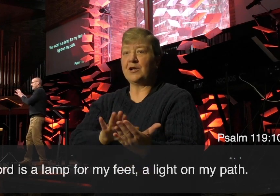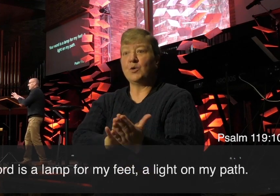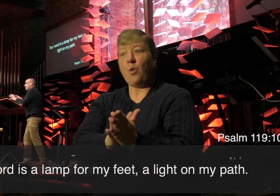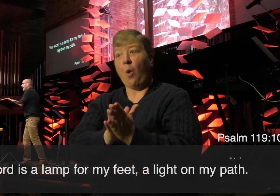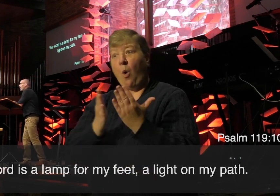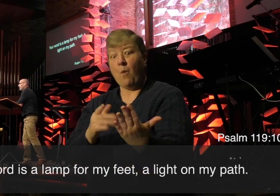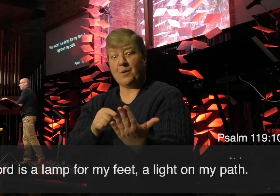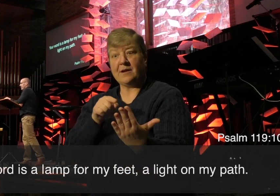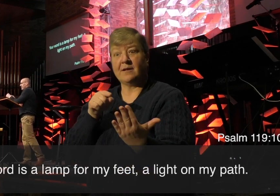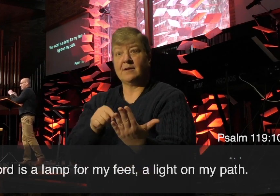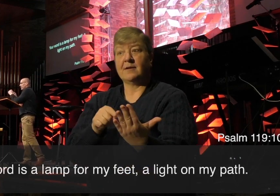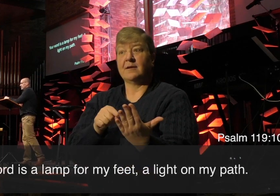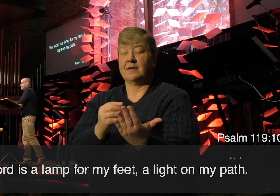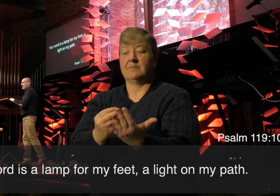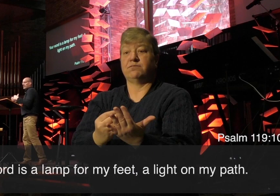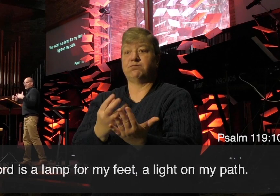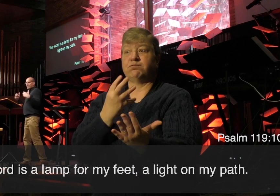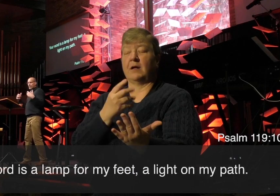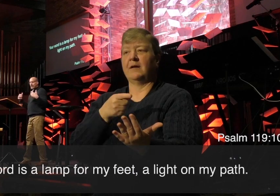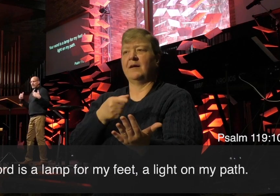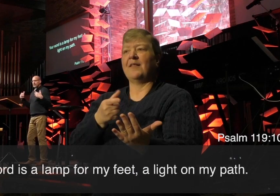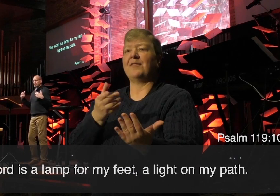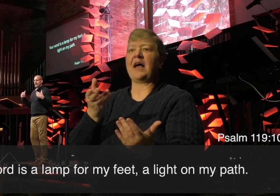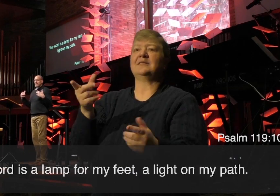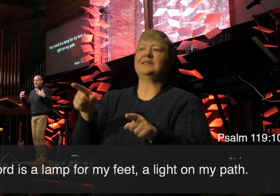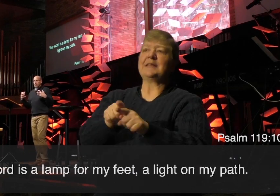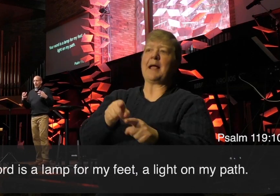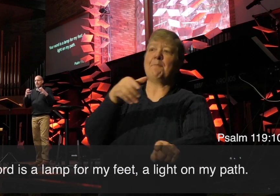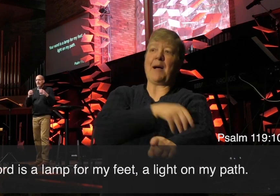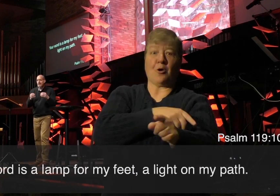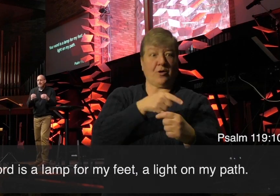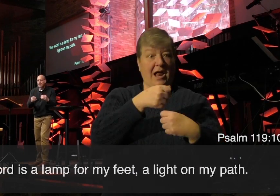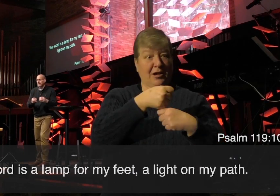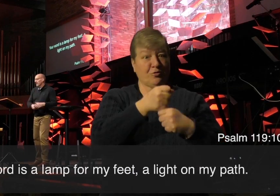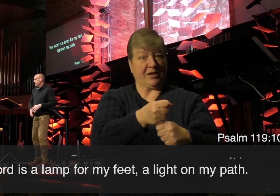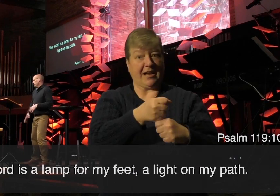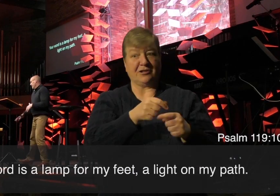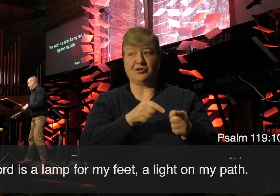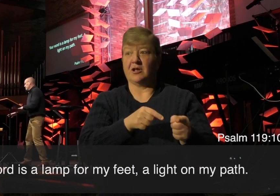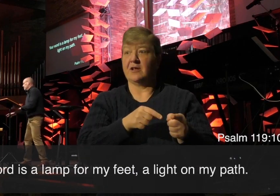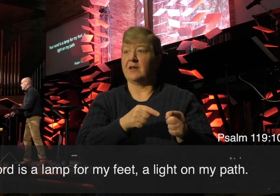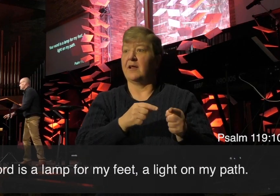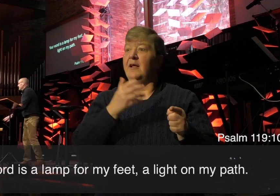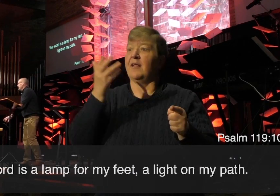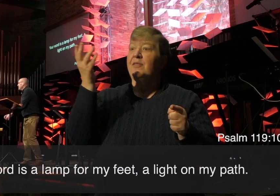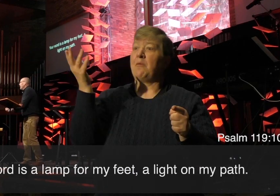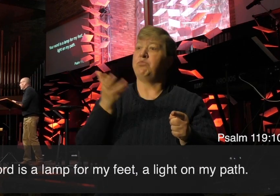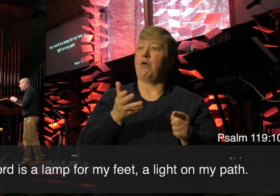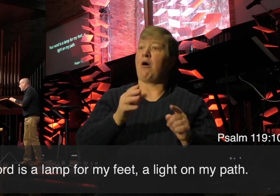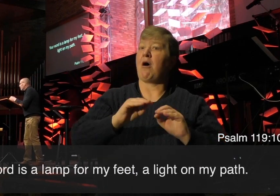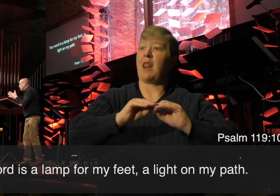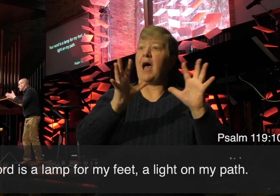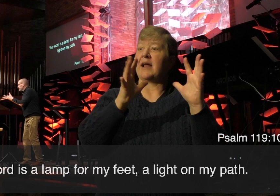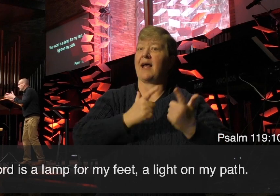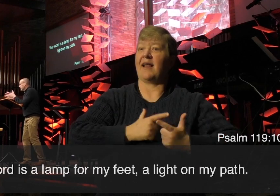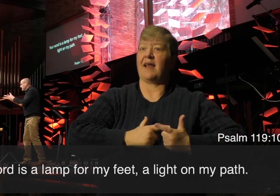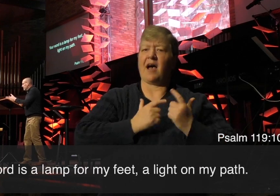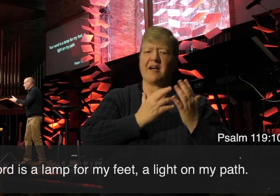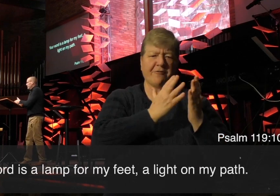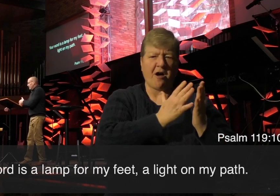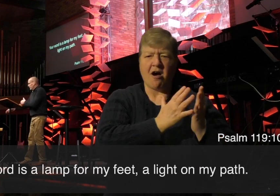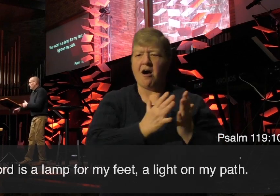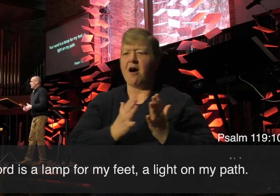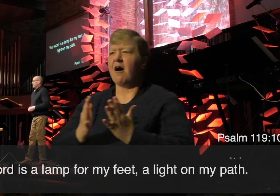the same power that was there at creation that brought light and life is the same power that brings light and